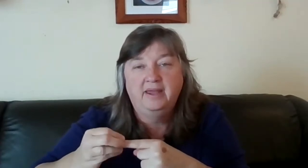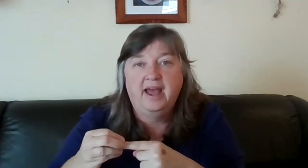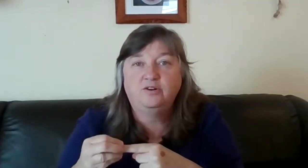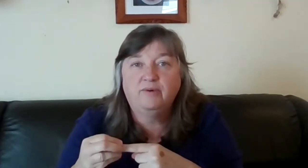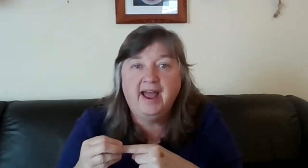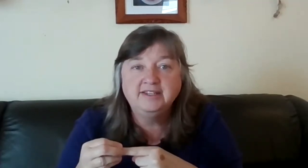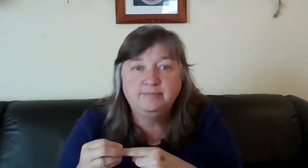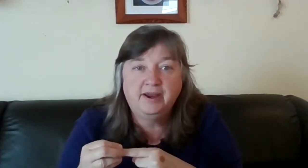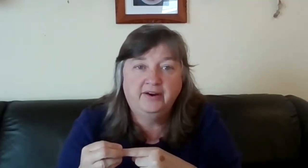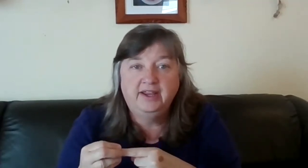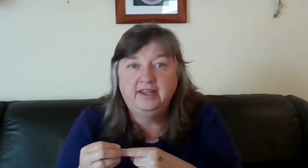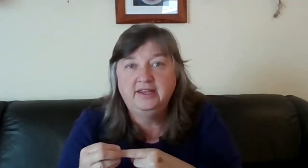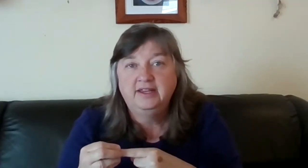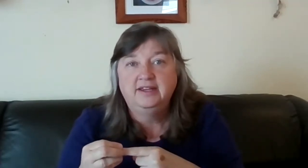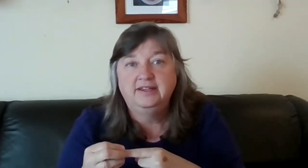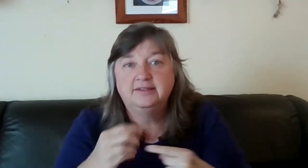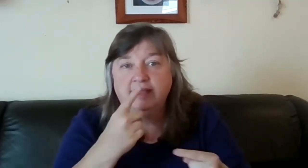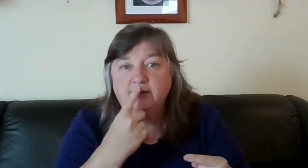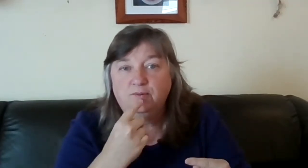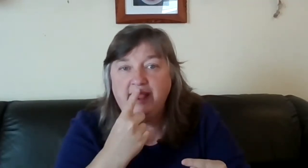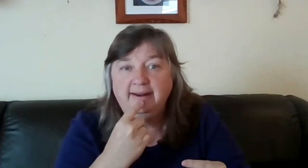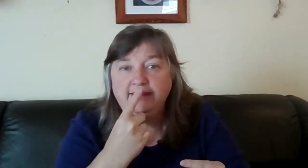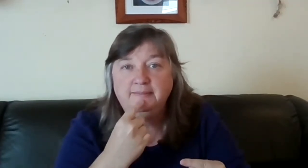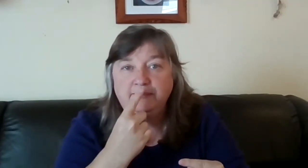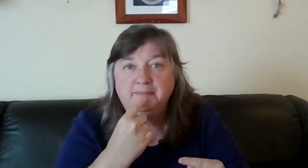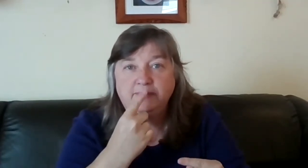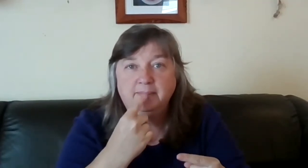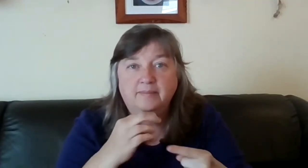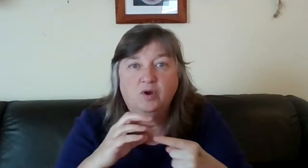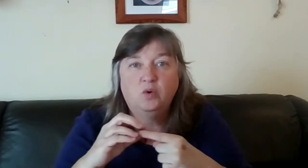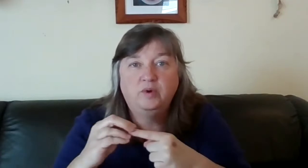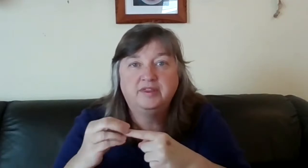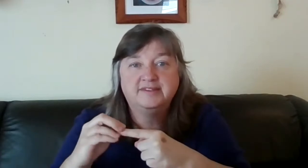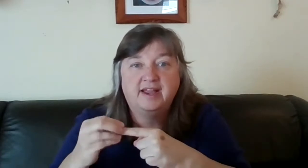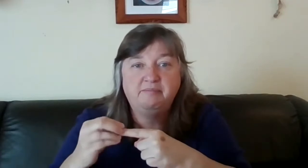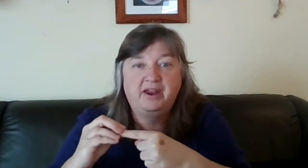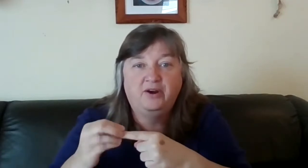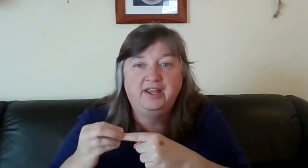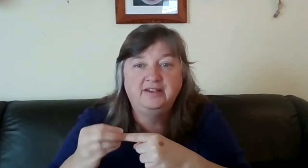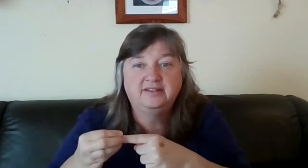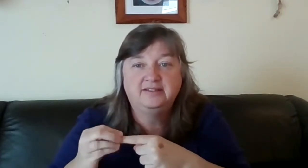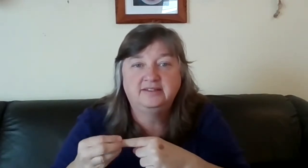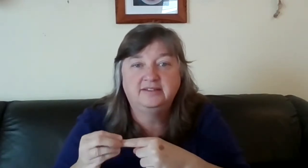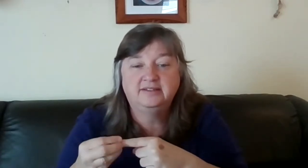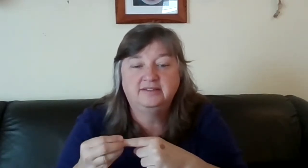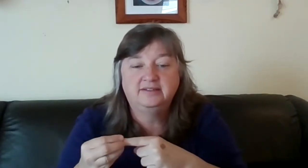And a raspberry is the sign red with the sign berry.